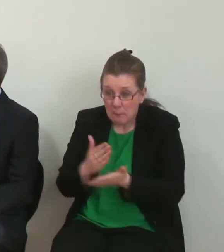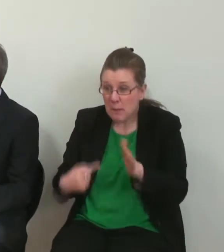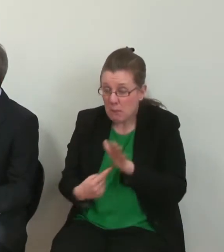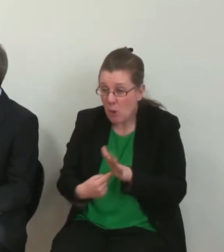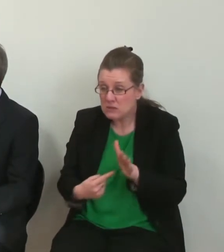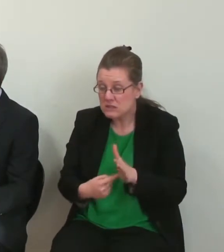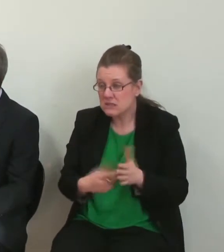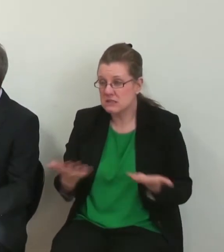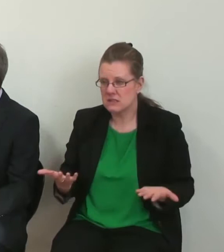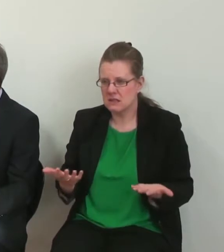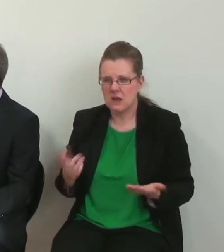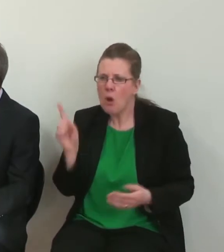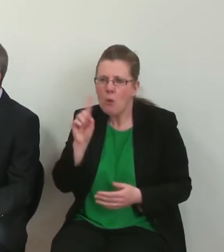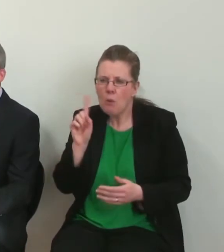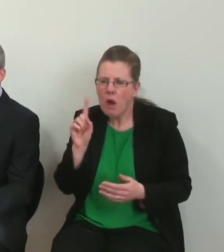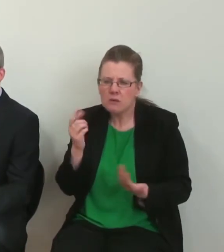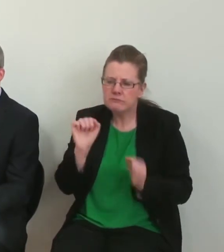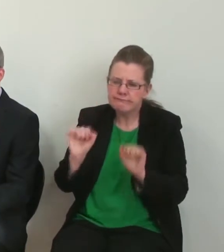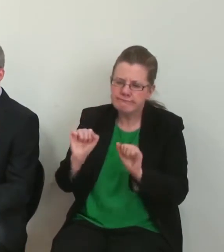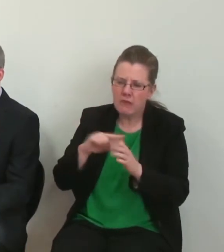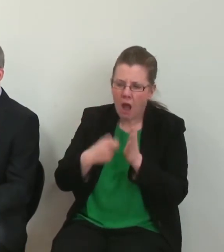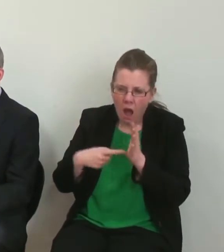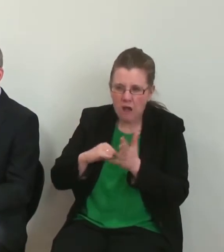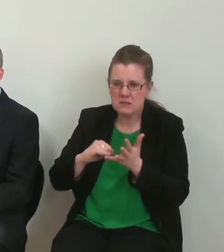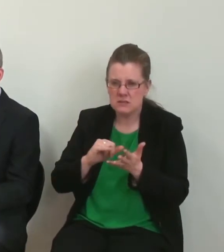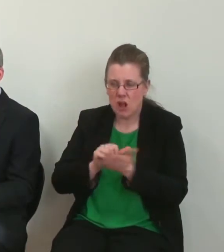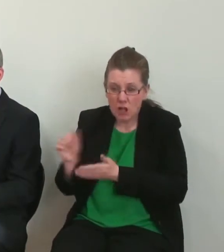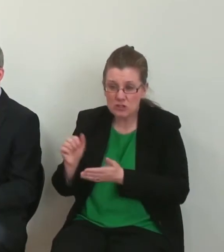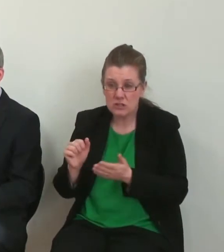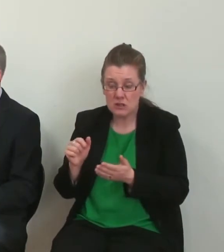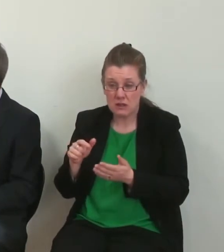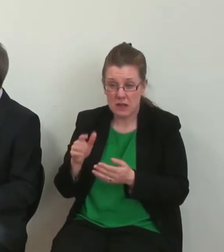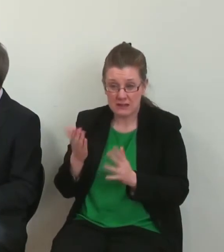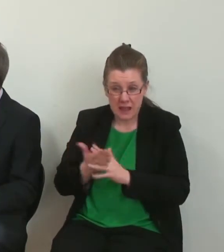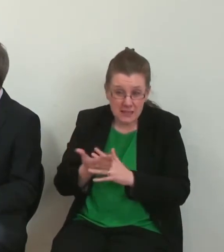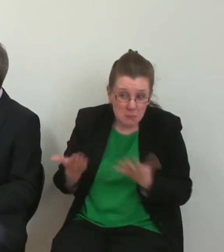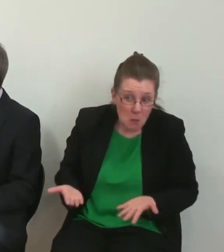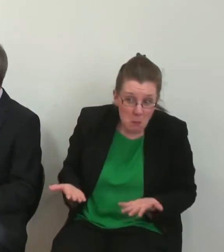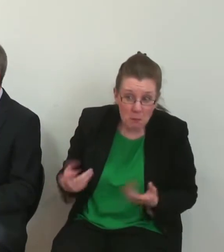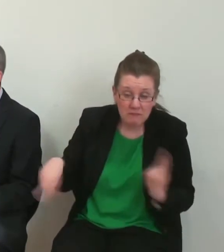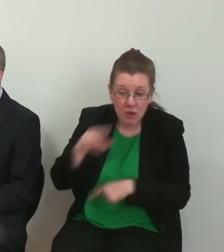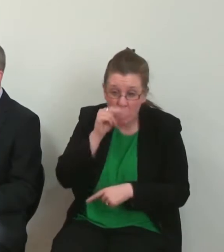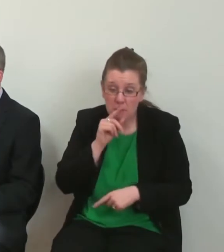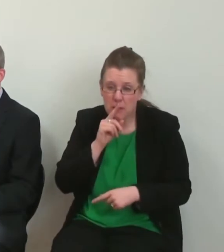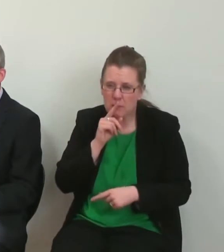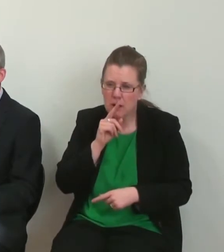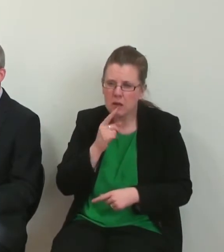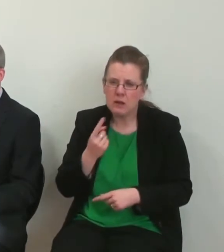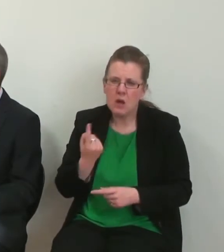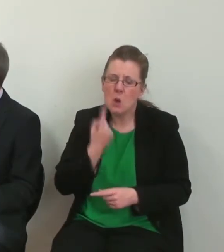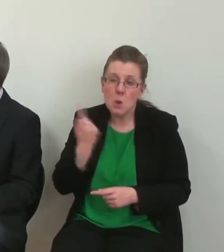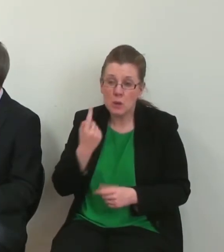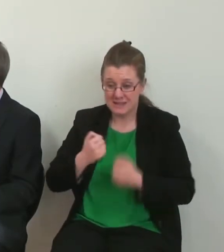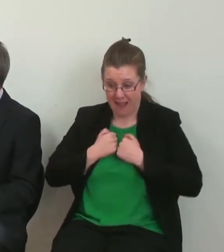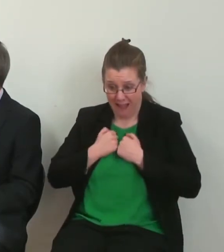then what sort of arts and culture? And is arts and culture accessible to them at the moment? And whose arts and culture is it? Is it